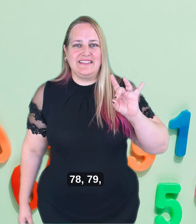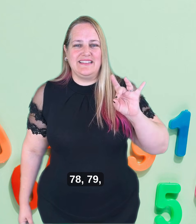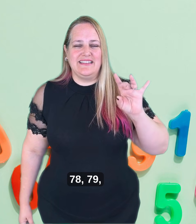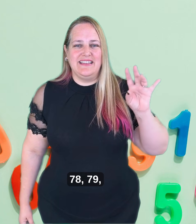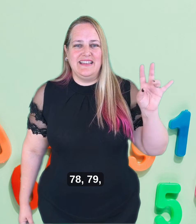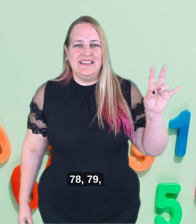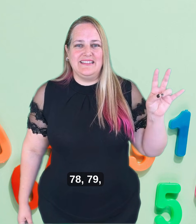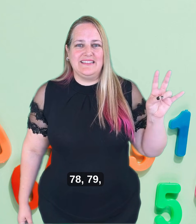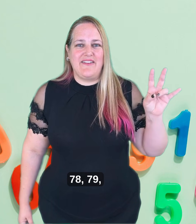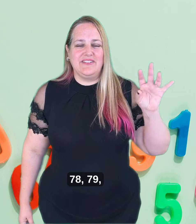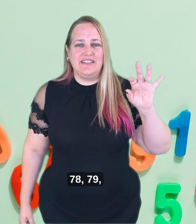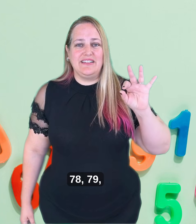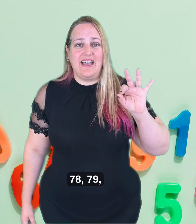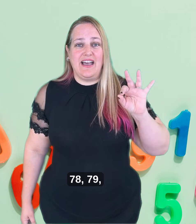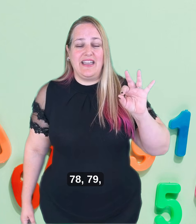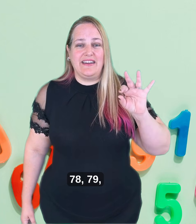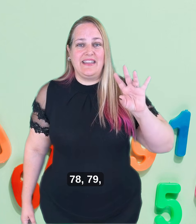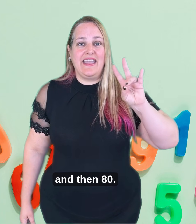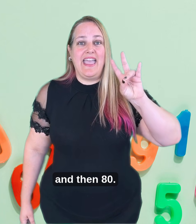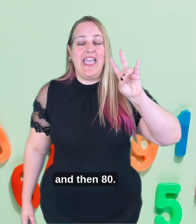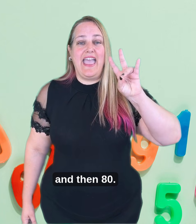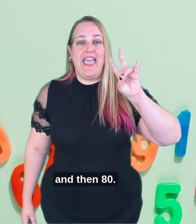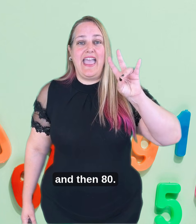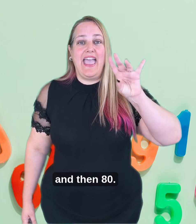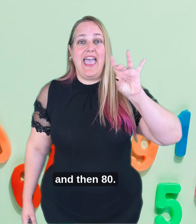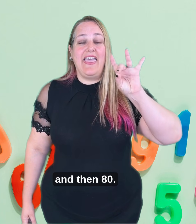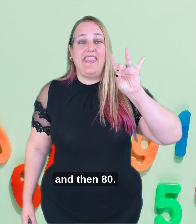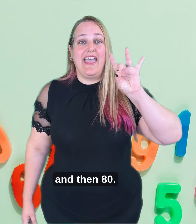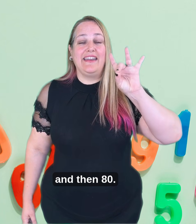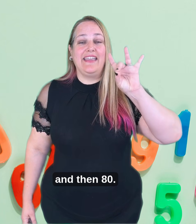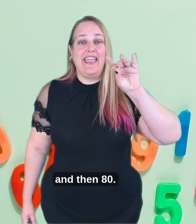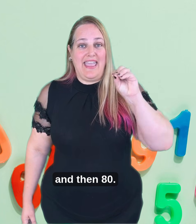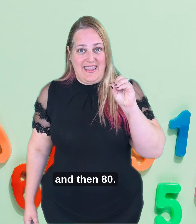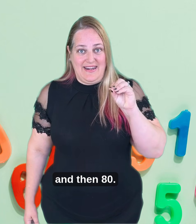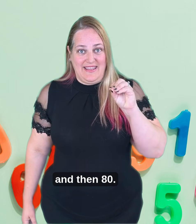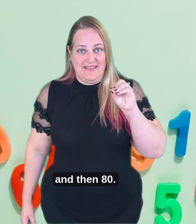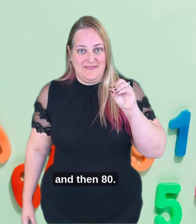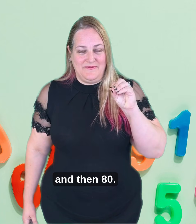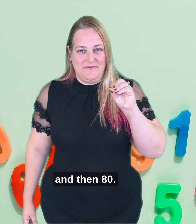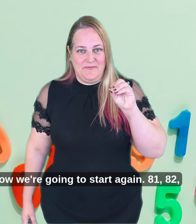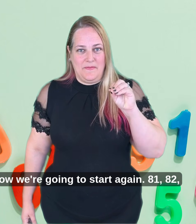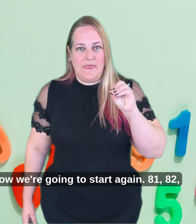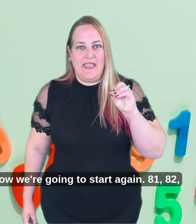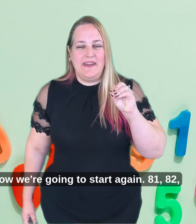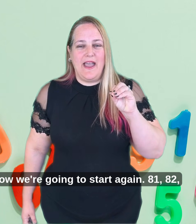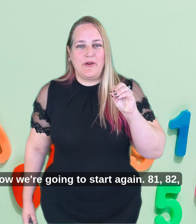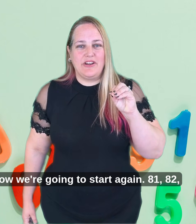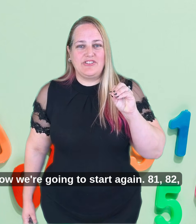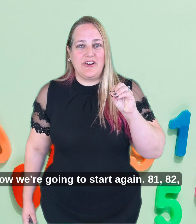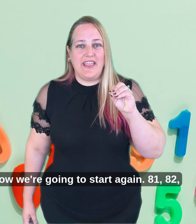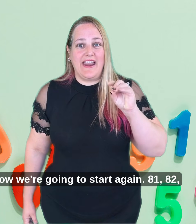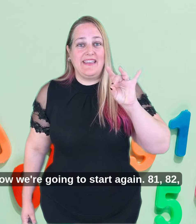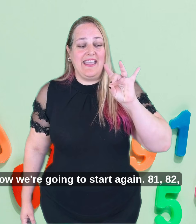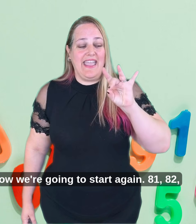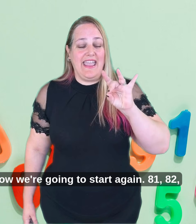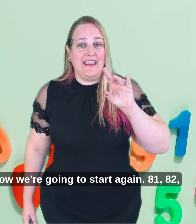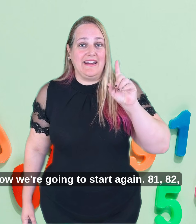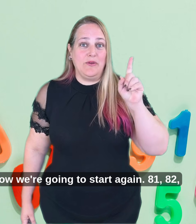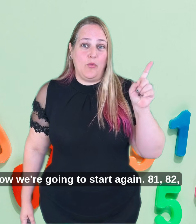78, 79, and then 80. Now we're going to start again.